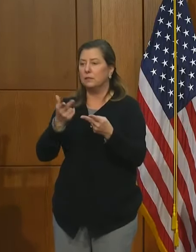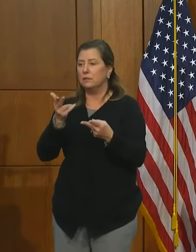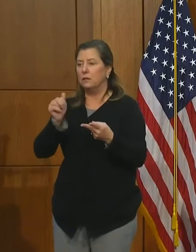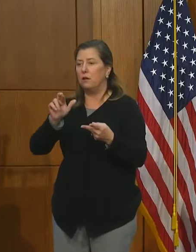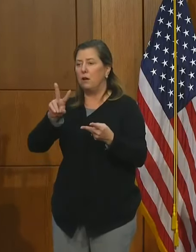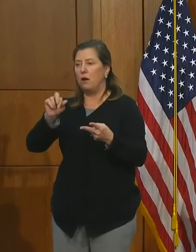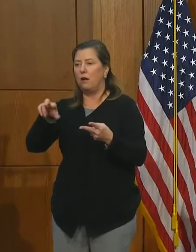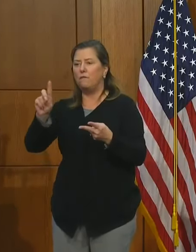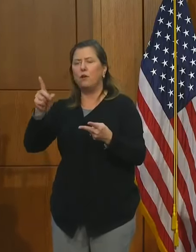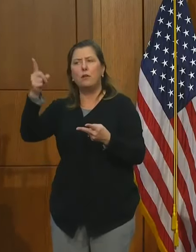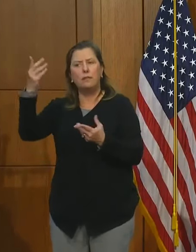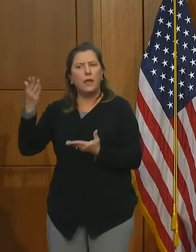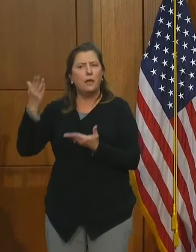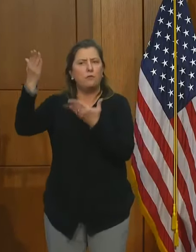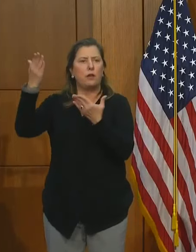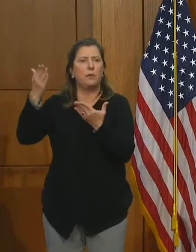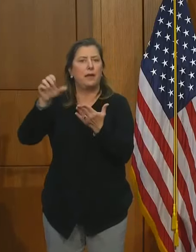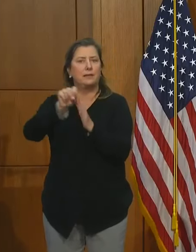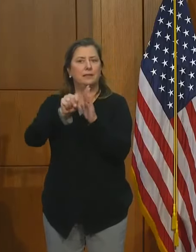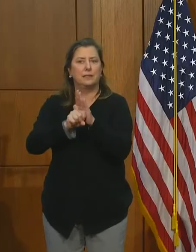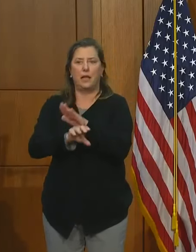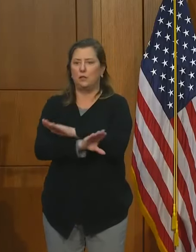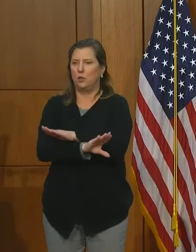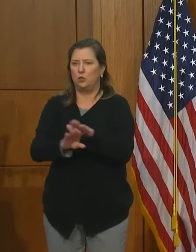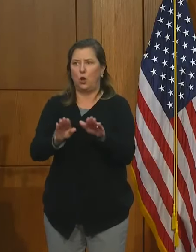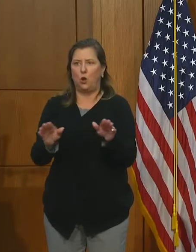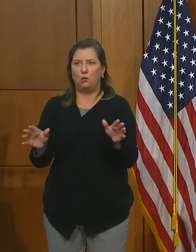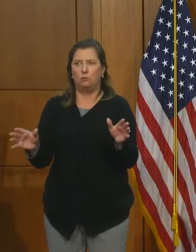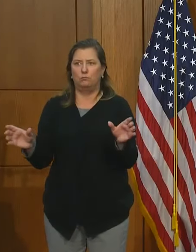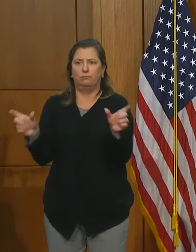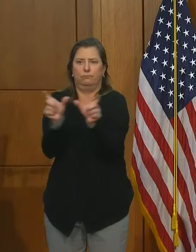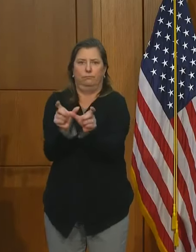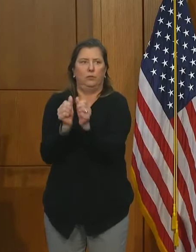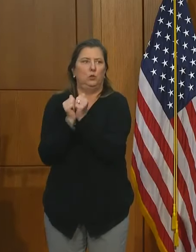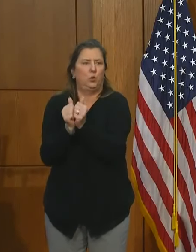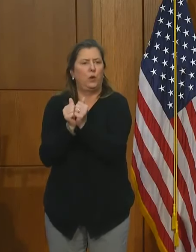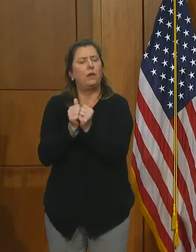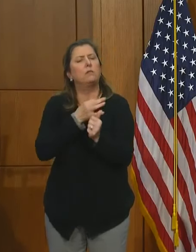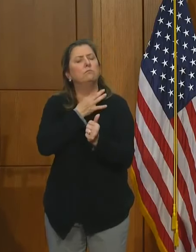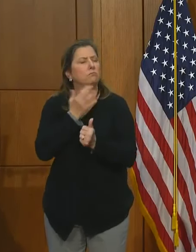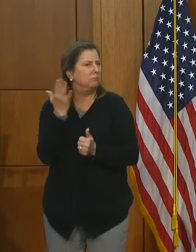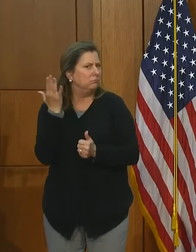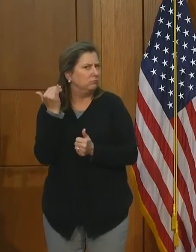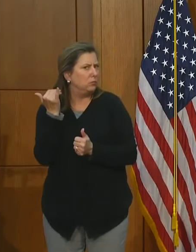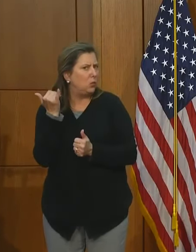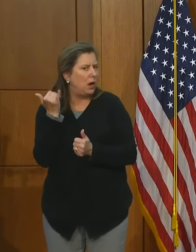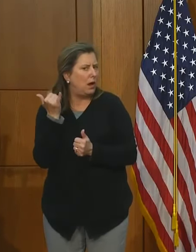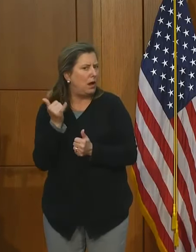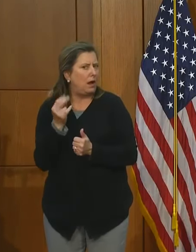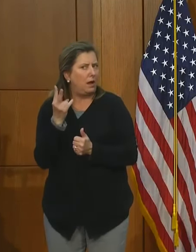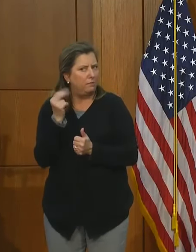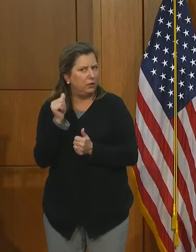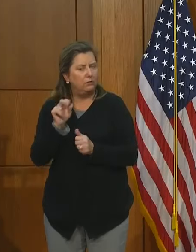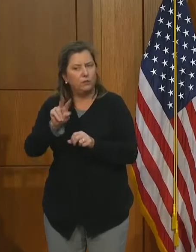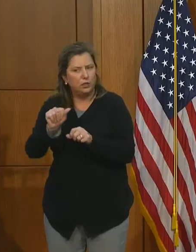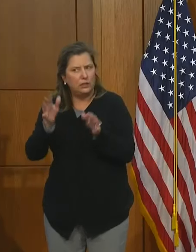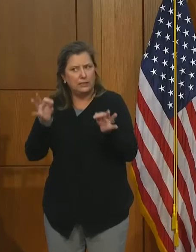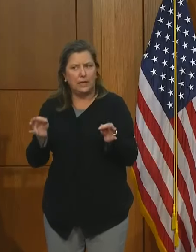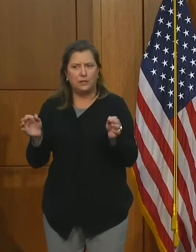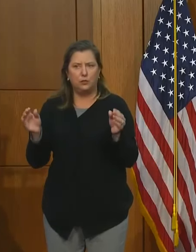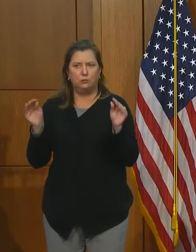that states do not lump them together. Can you talk about why Virginia has decided to do